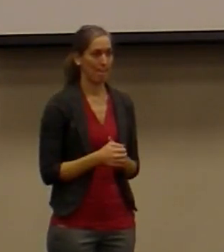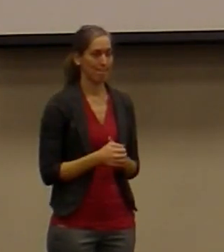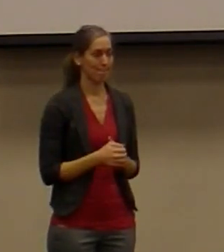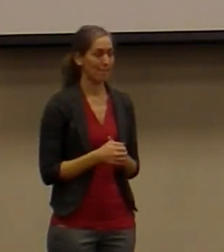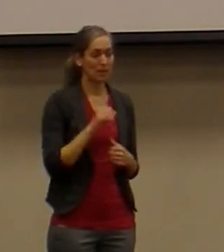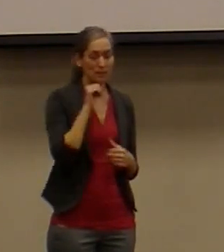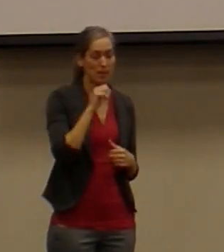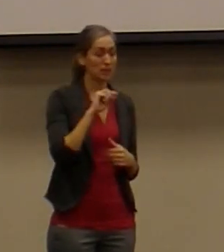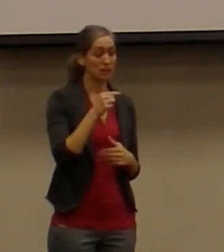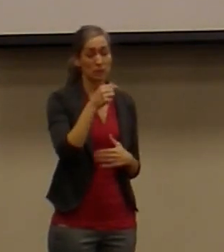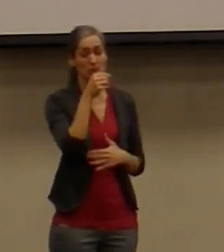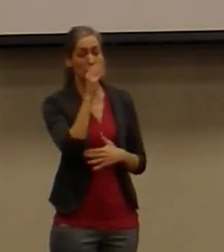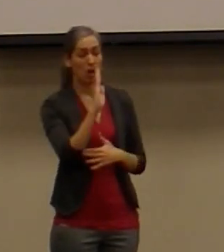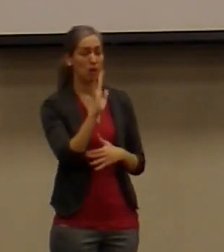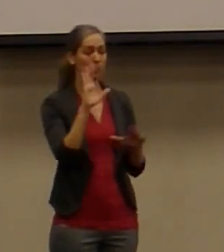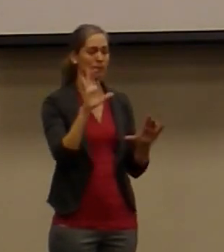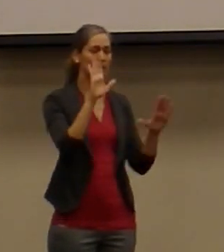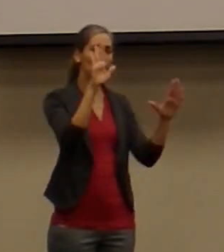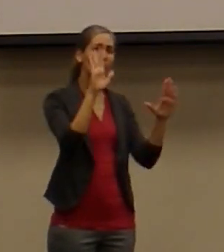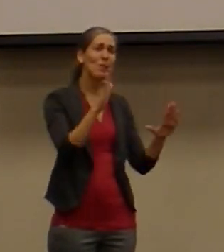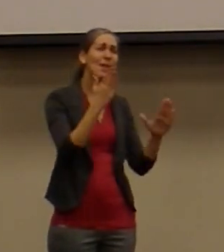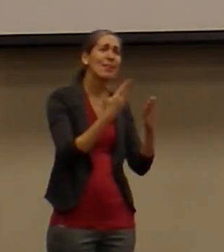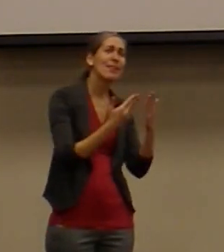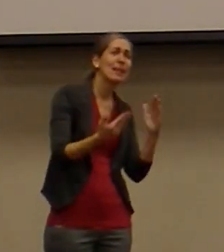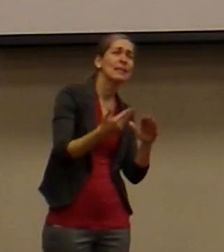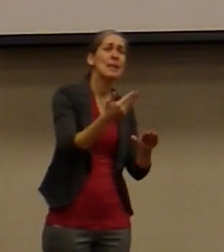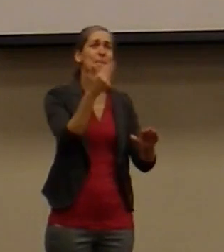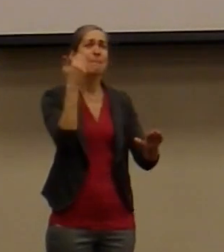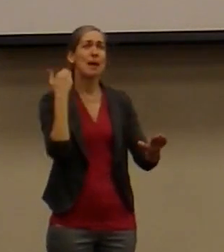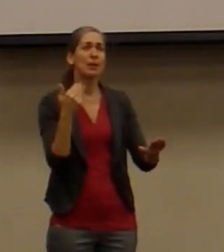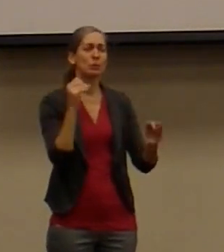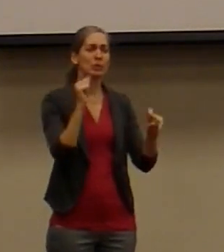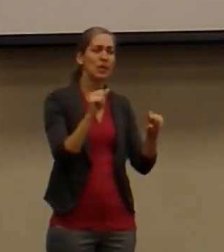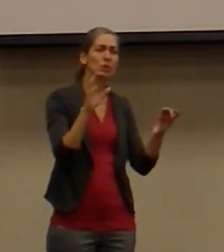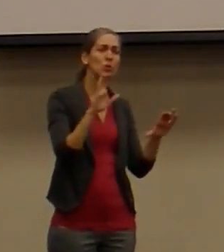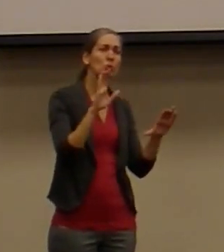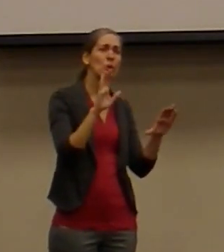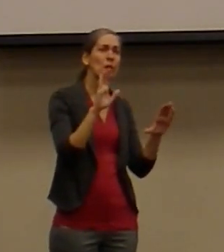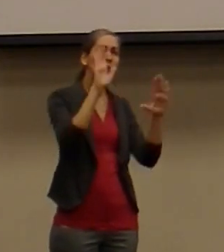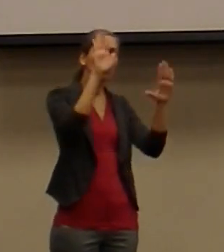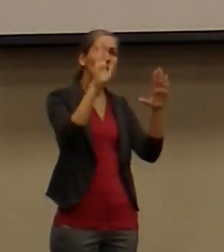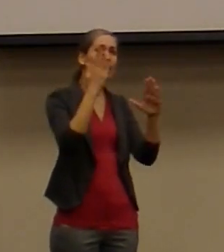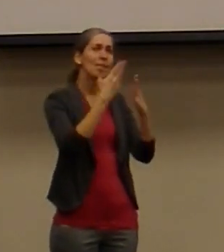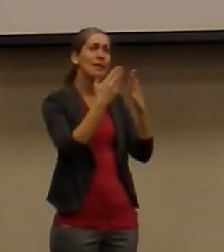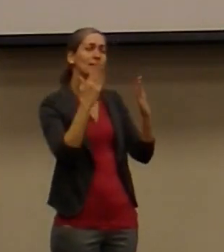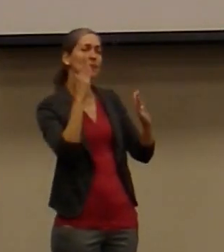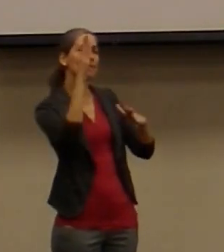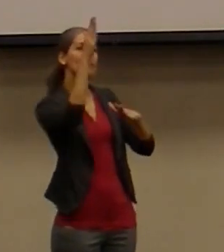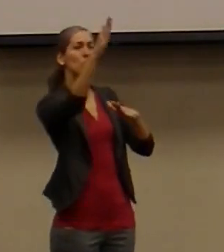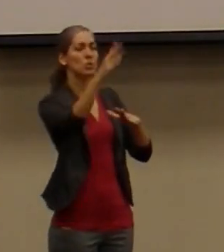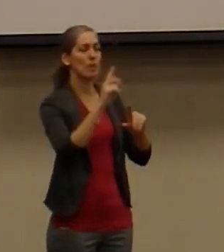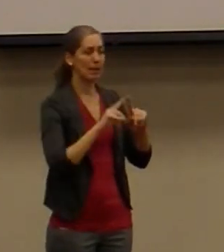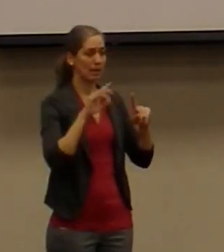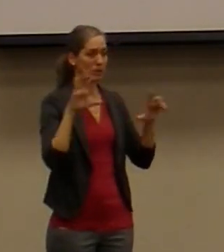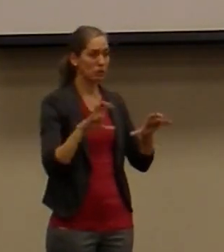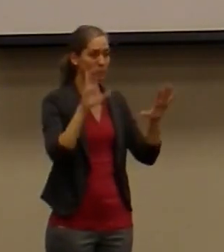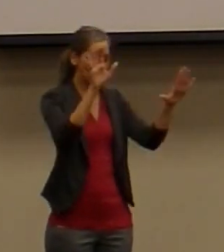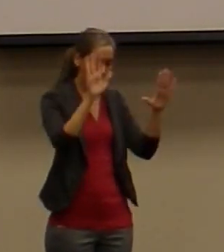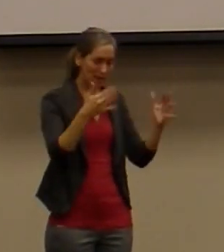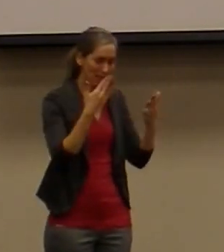He's not just a God who did great things in the past and will do great things in the future. He's a God who still does great